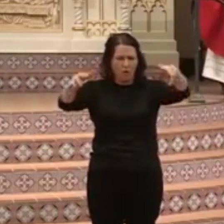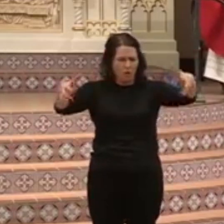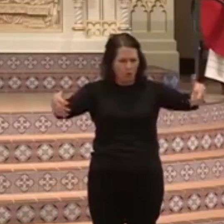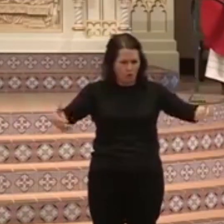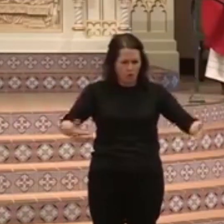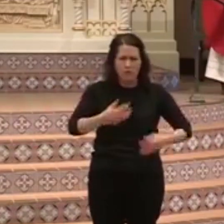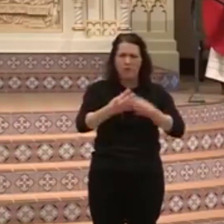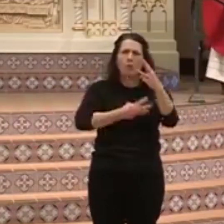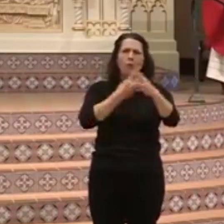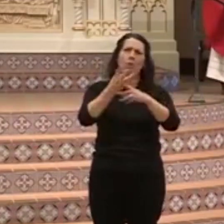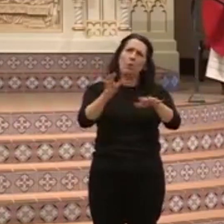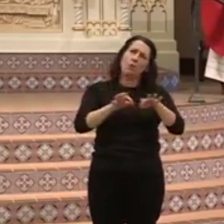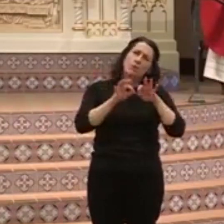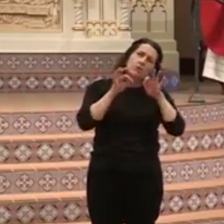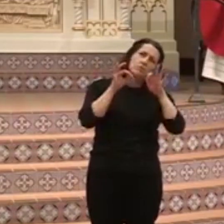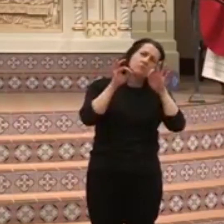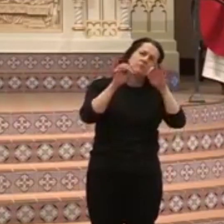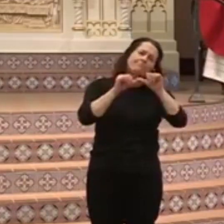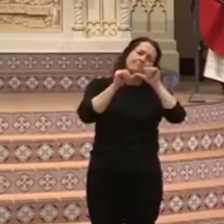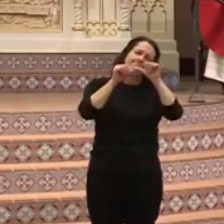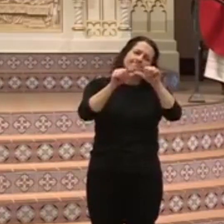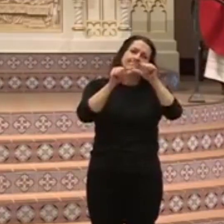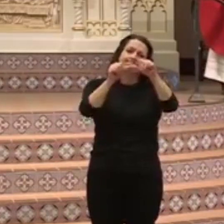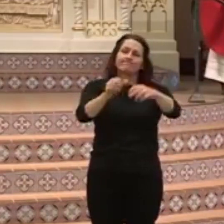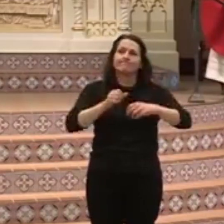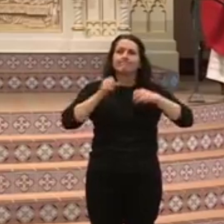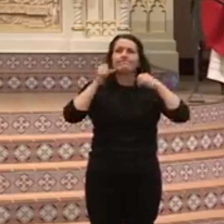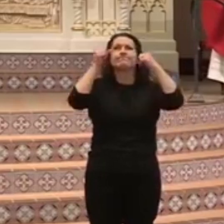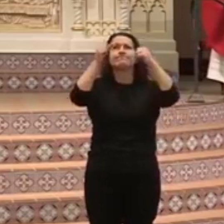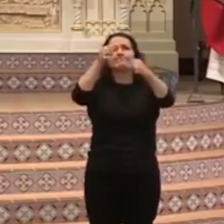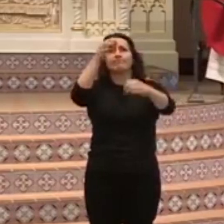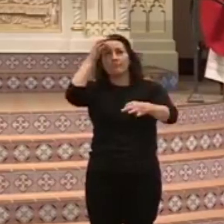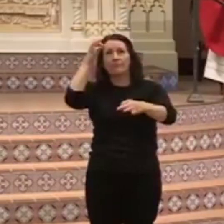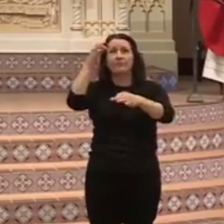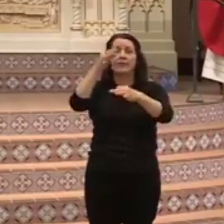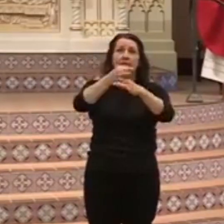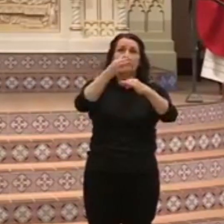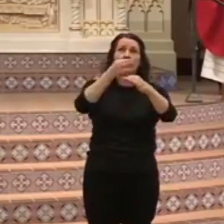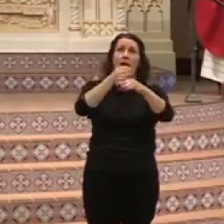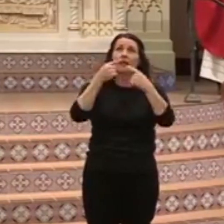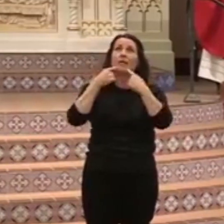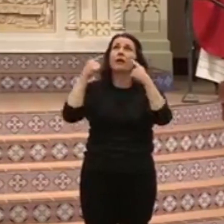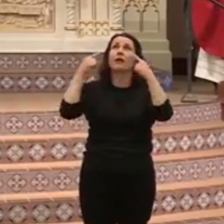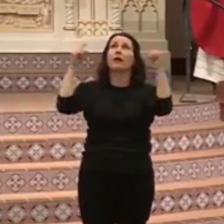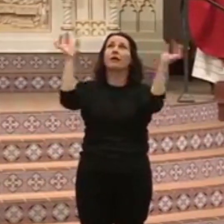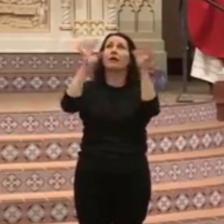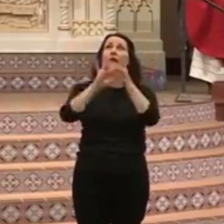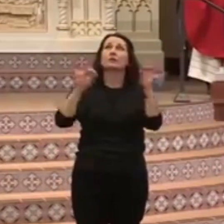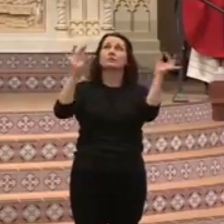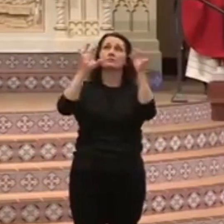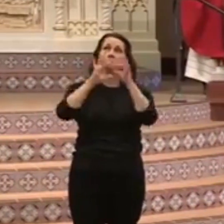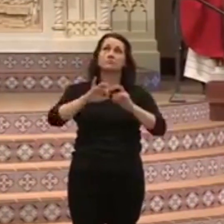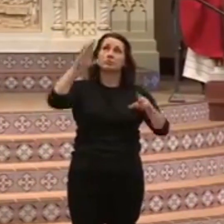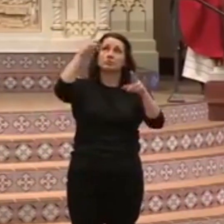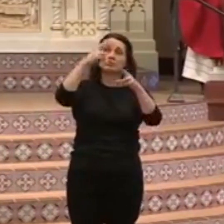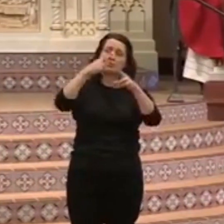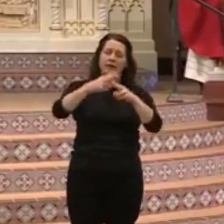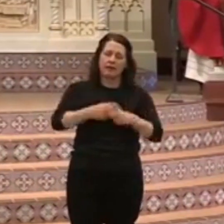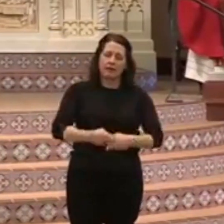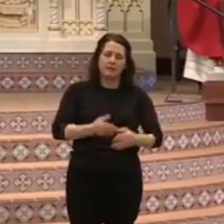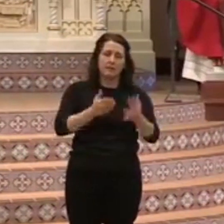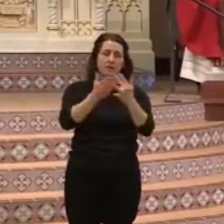may persevere with steadfast faith in confessing your name.